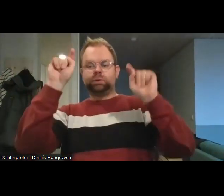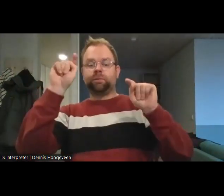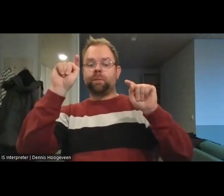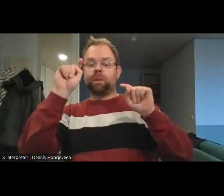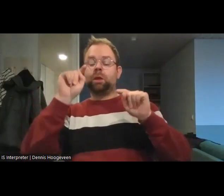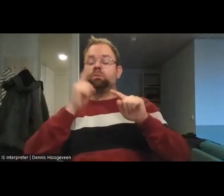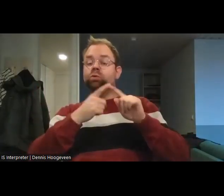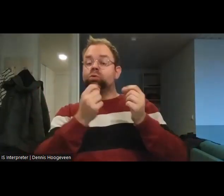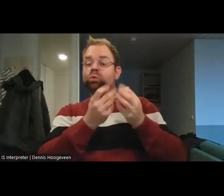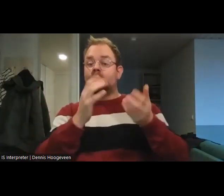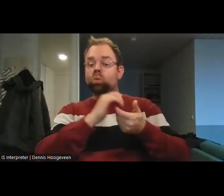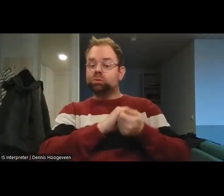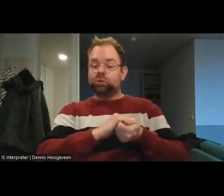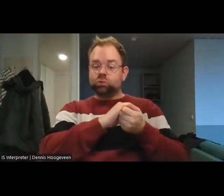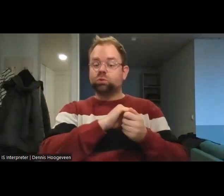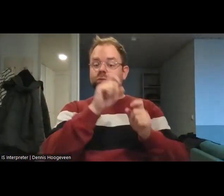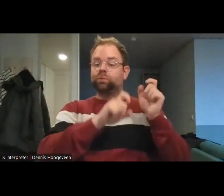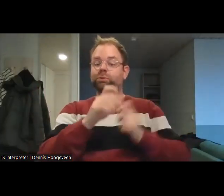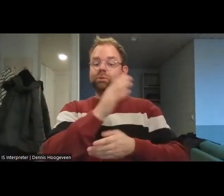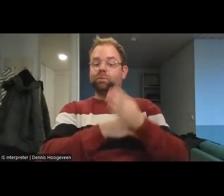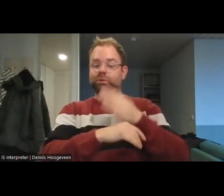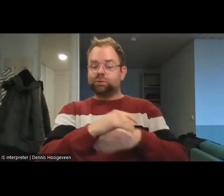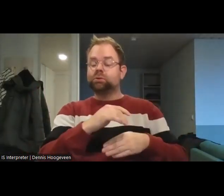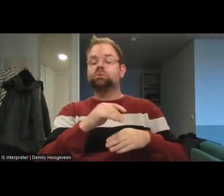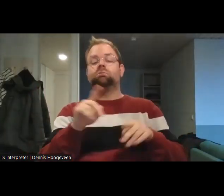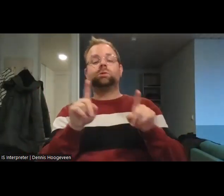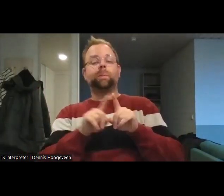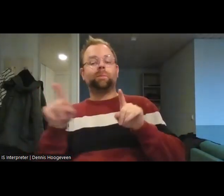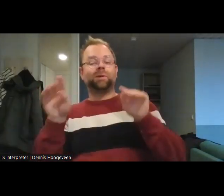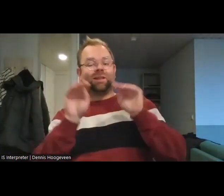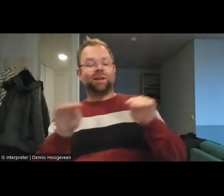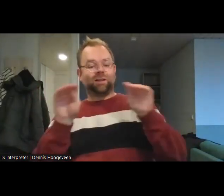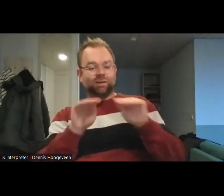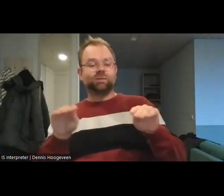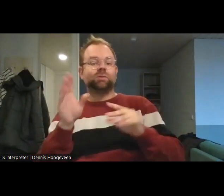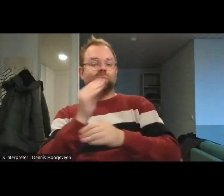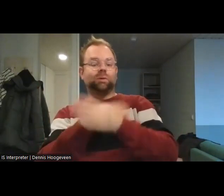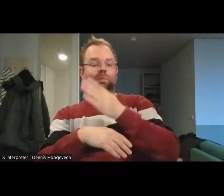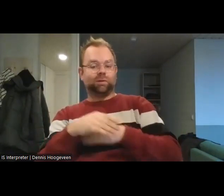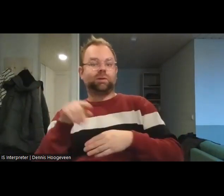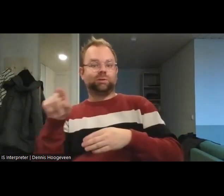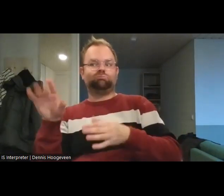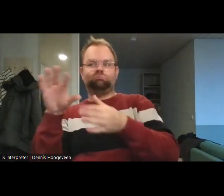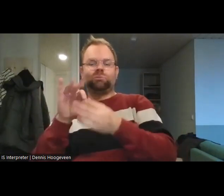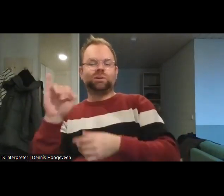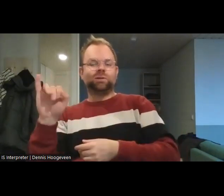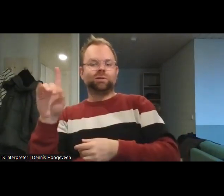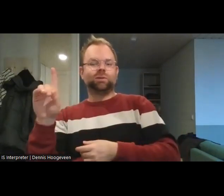from the International Disability Alliance joining. And I think it is a unique opportunity.